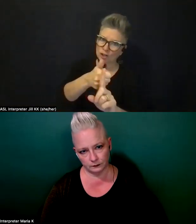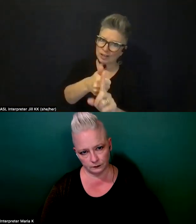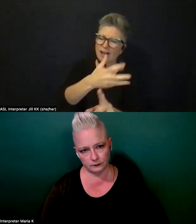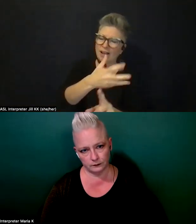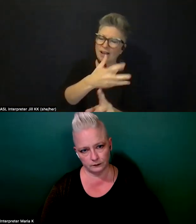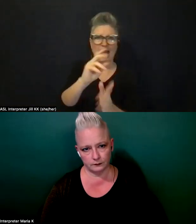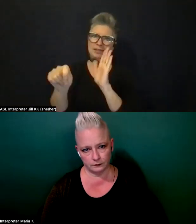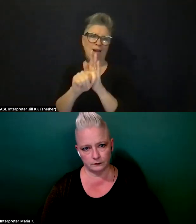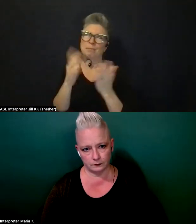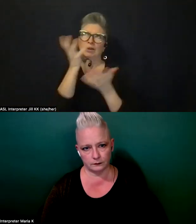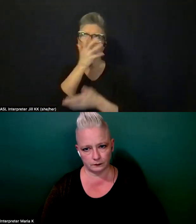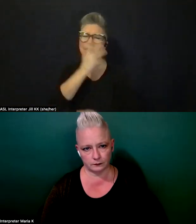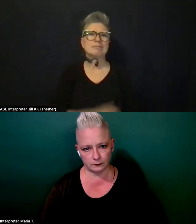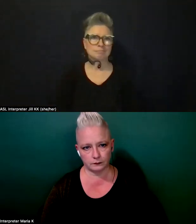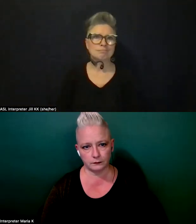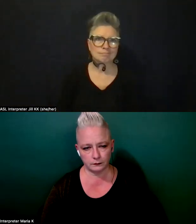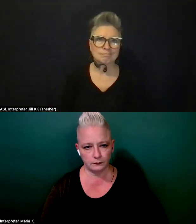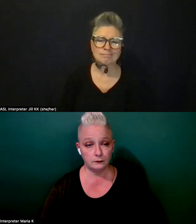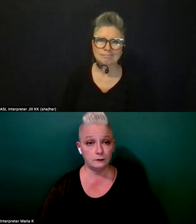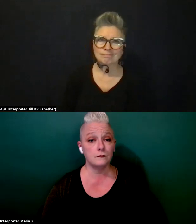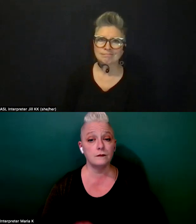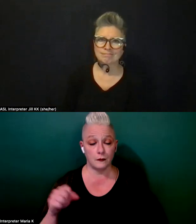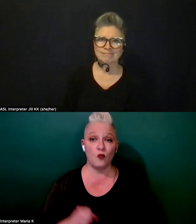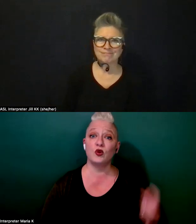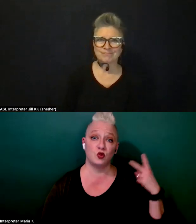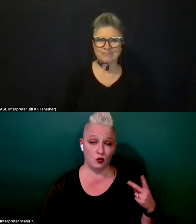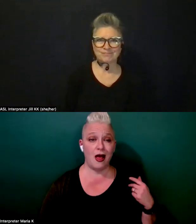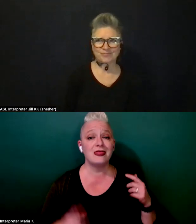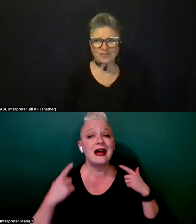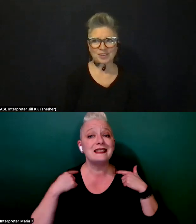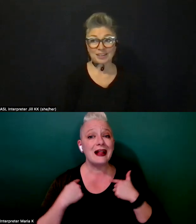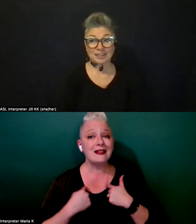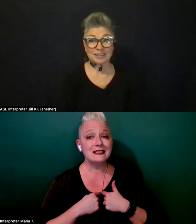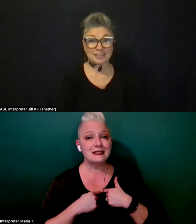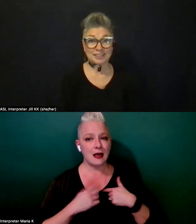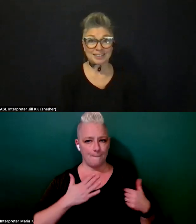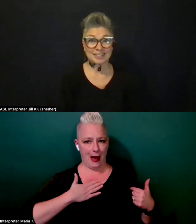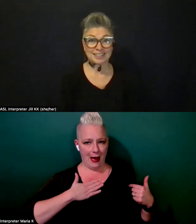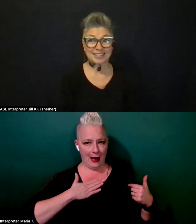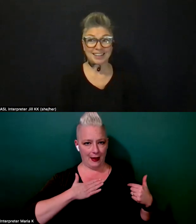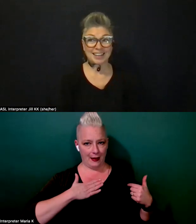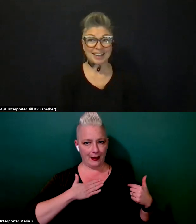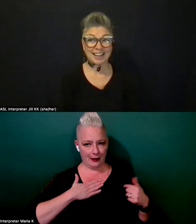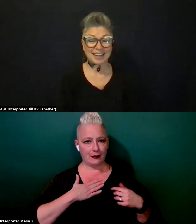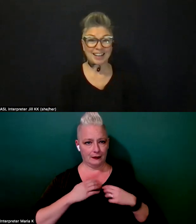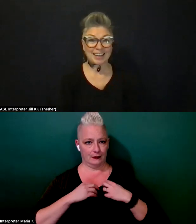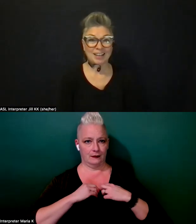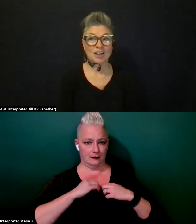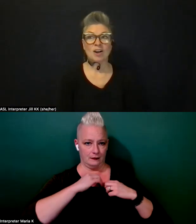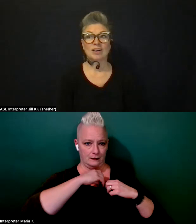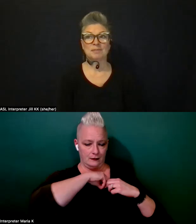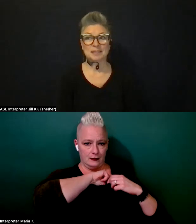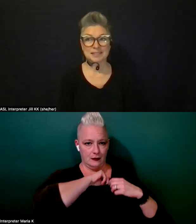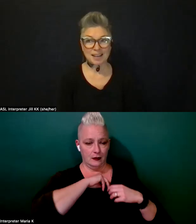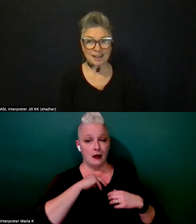period. Yeah, well, that dress was, well, two things. That necklace is actually my own necklace. And it got